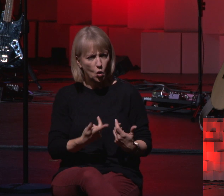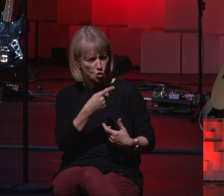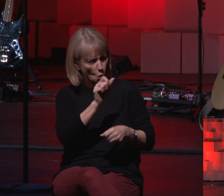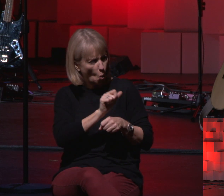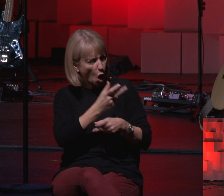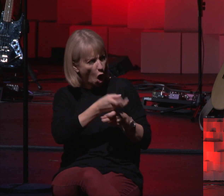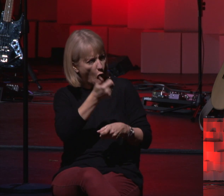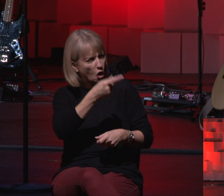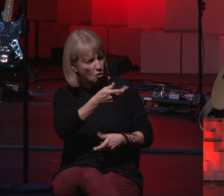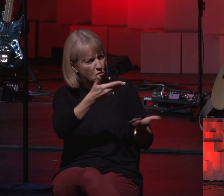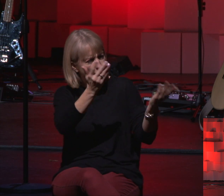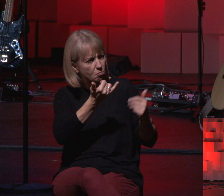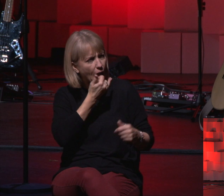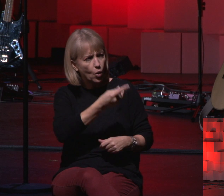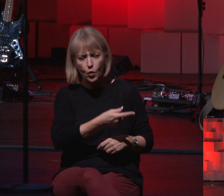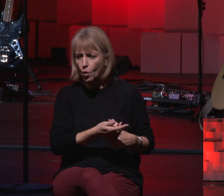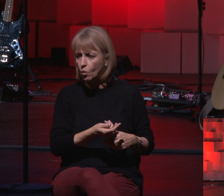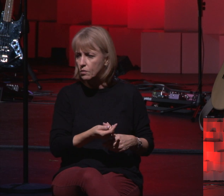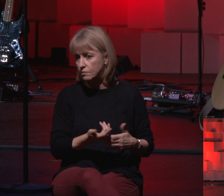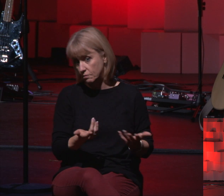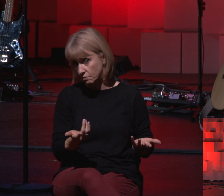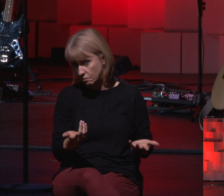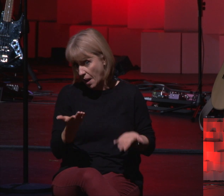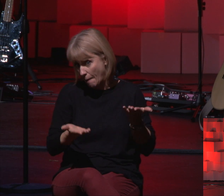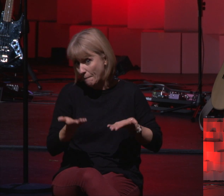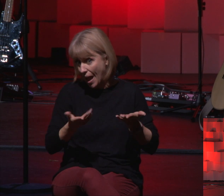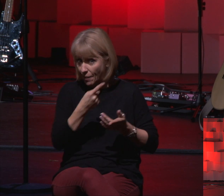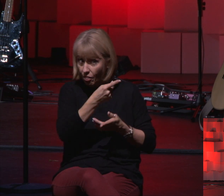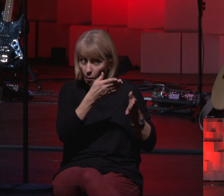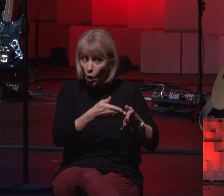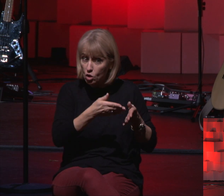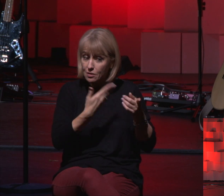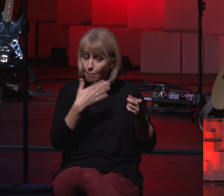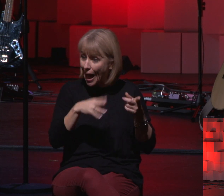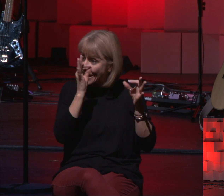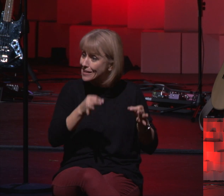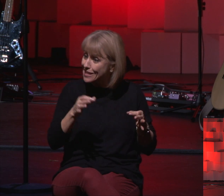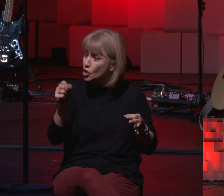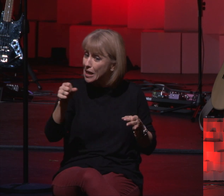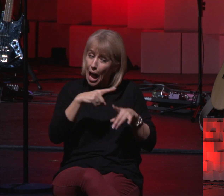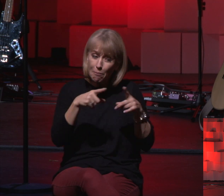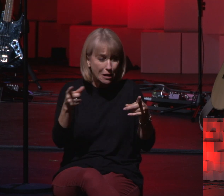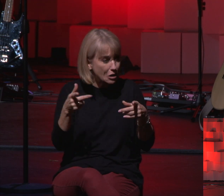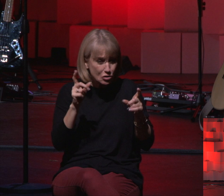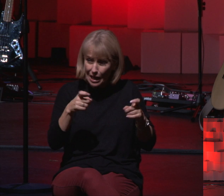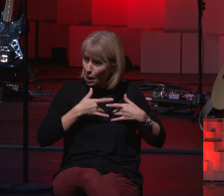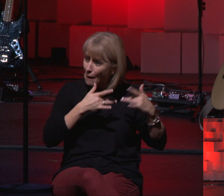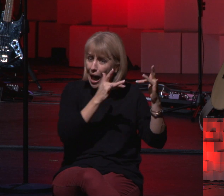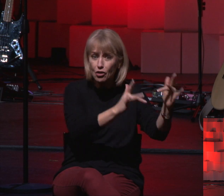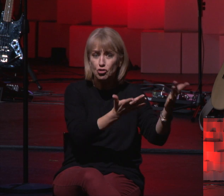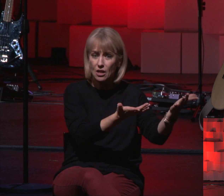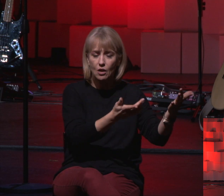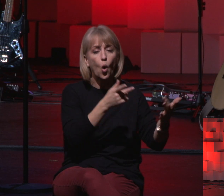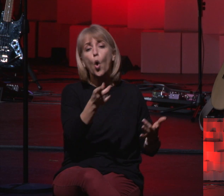hard, you should be doing better, there's something wrong with you, and maybe the person did make some bad decisions, but do you have compassion for that person? Or you just